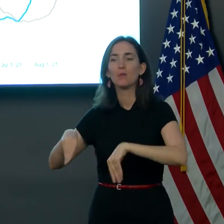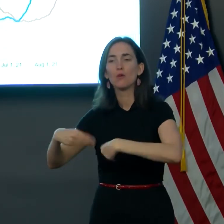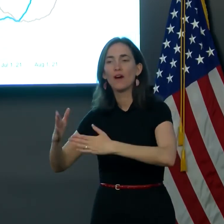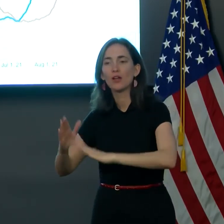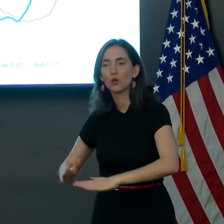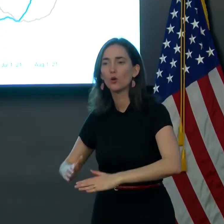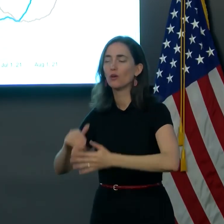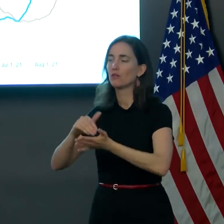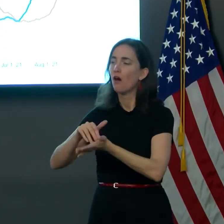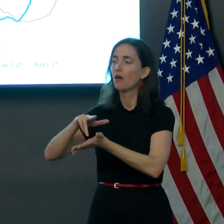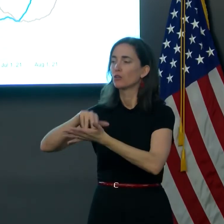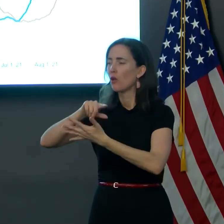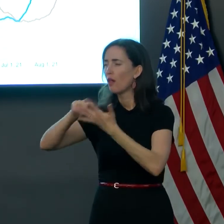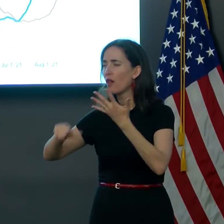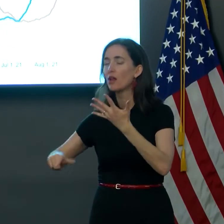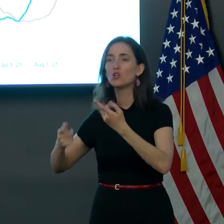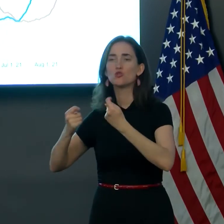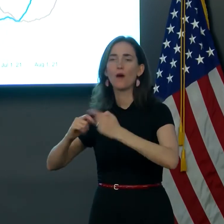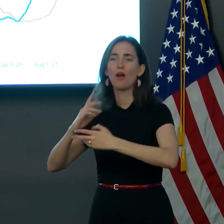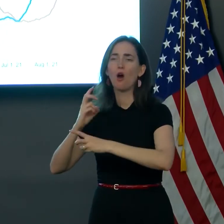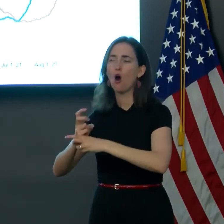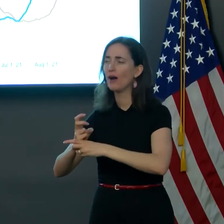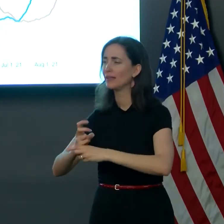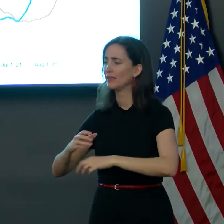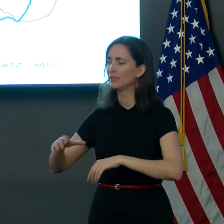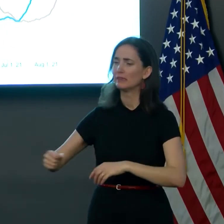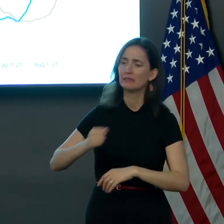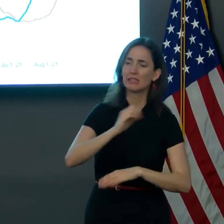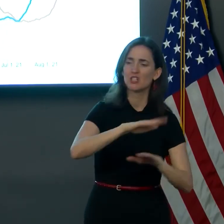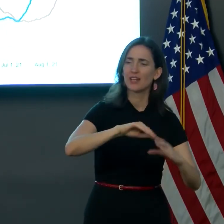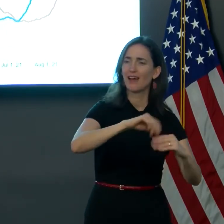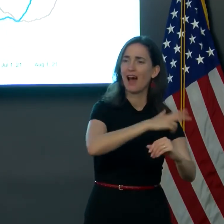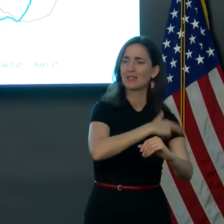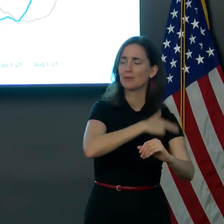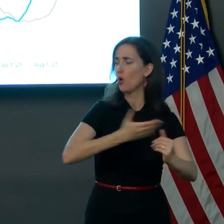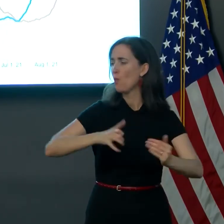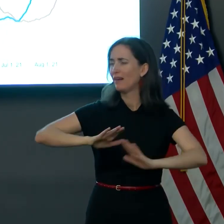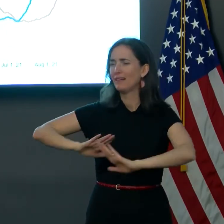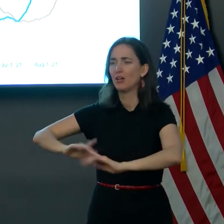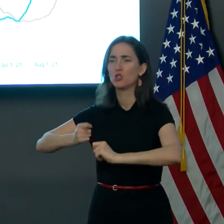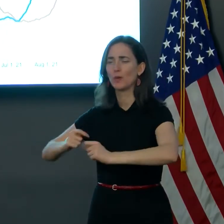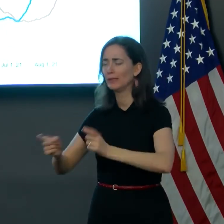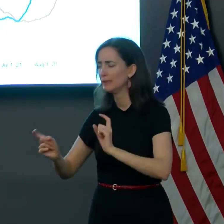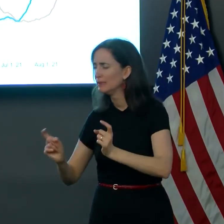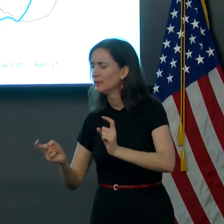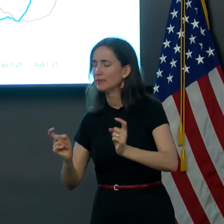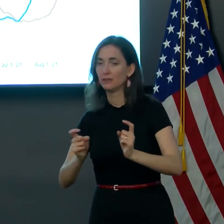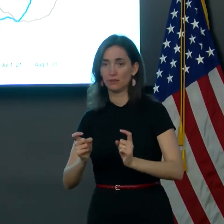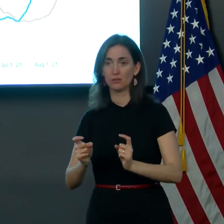prevent that exact outcome. So I come here today to speak to you as a pediatrician.